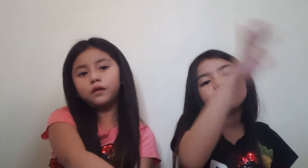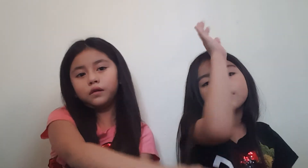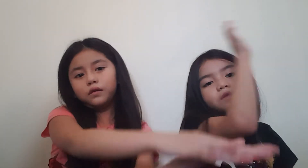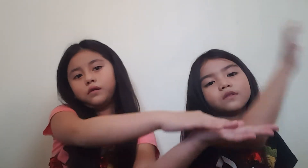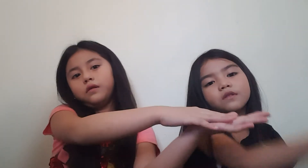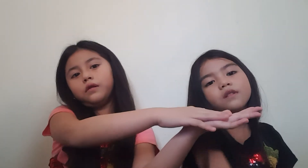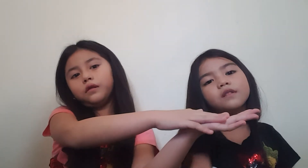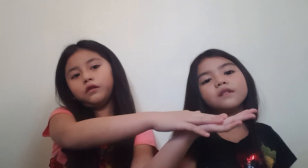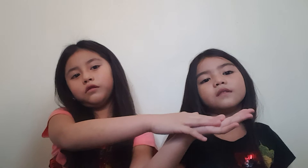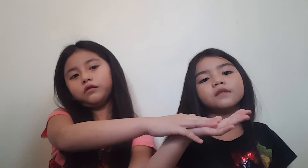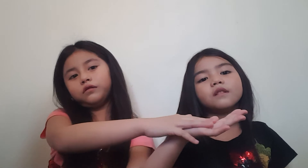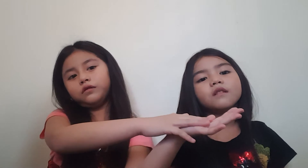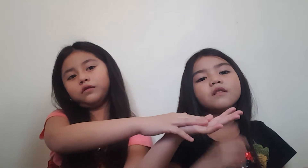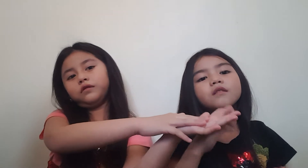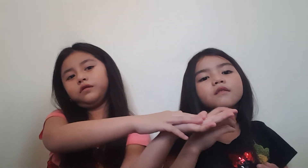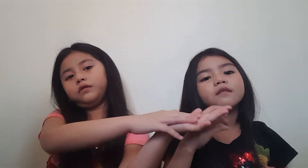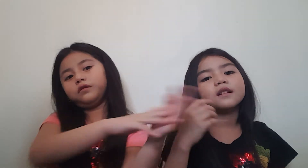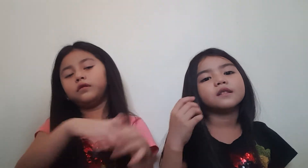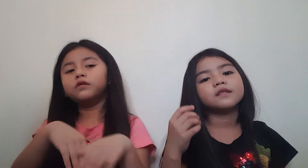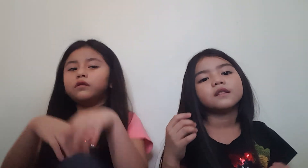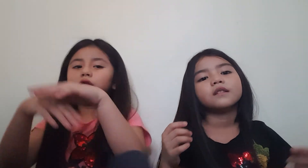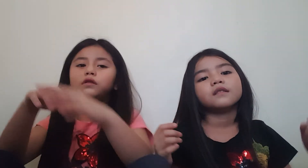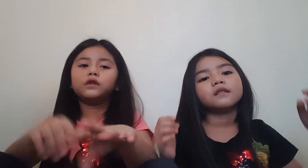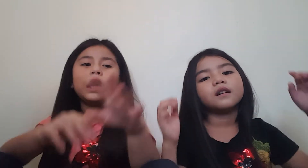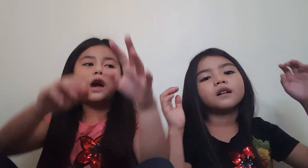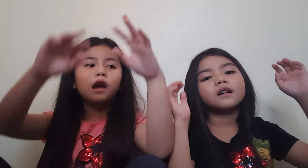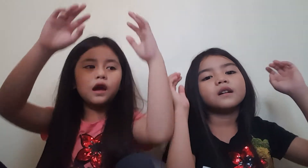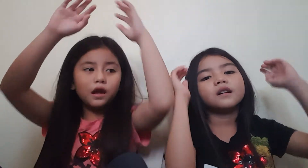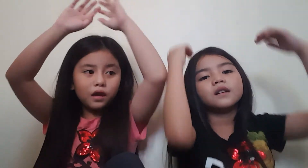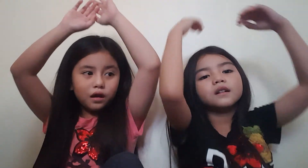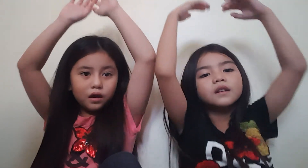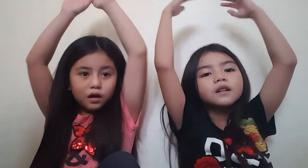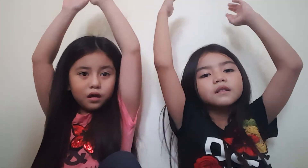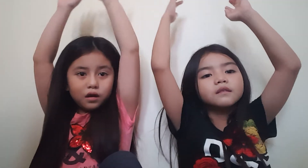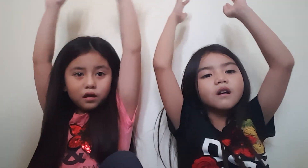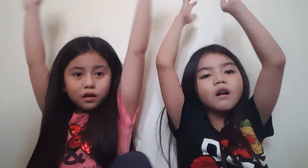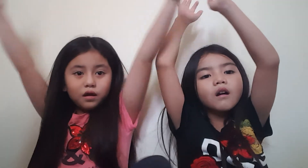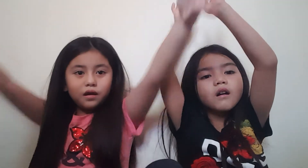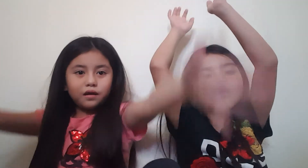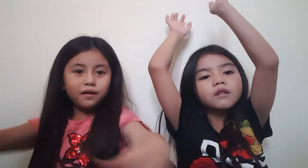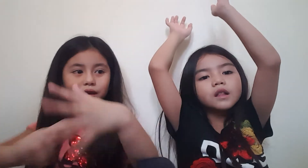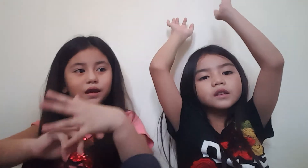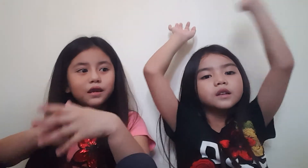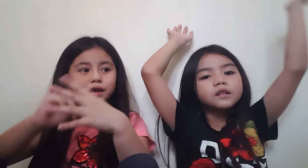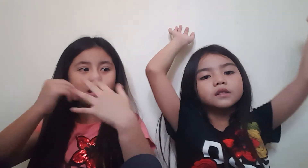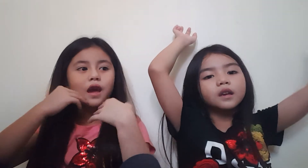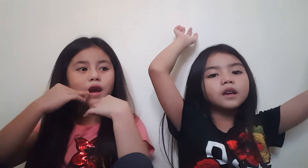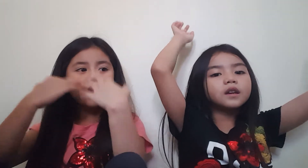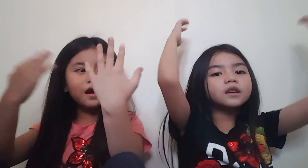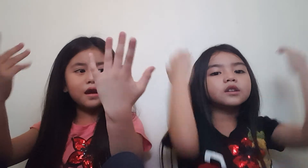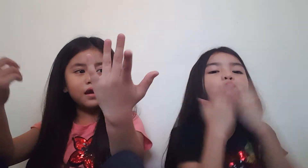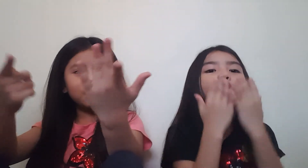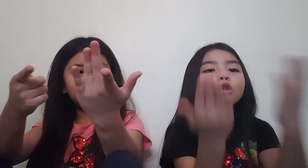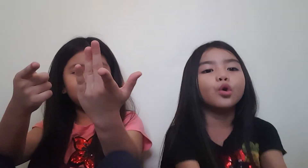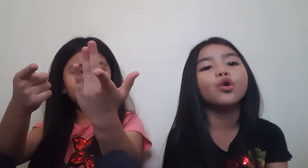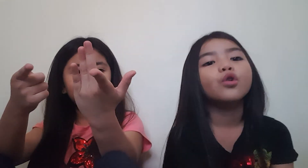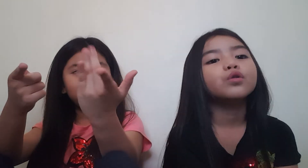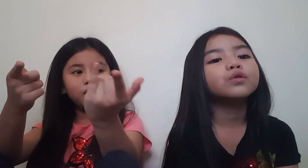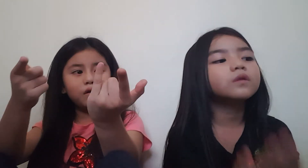I'll show up high So I'm glad Thank you For